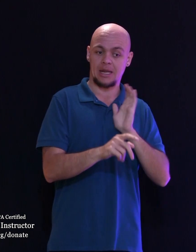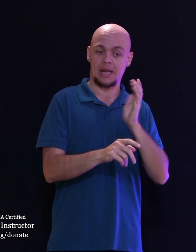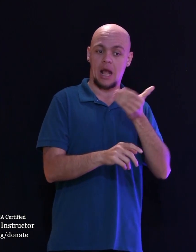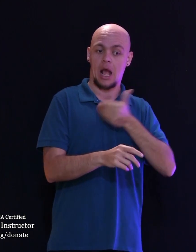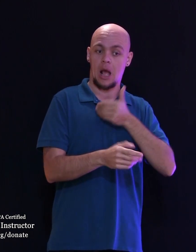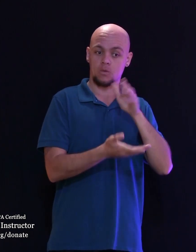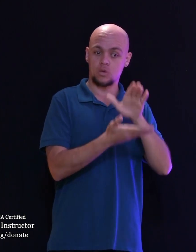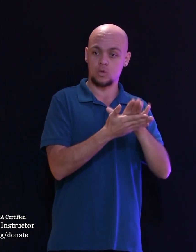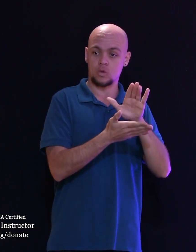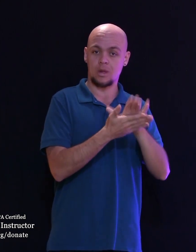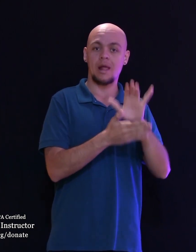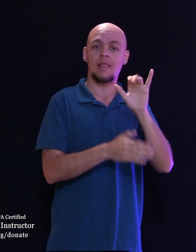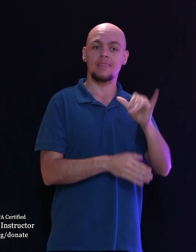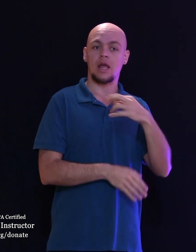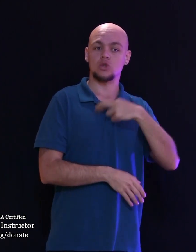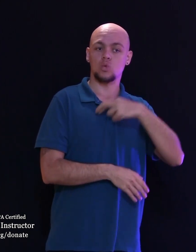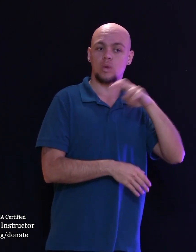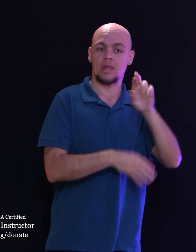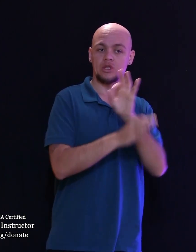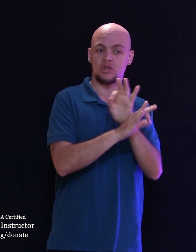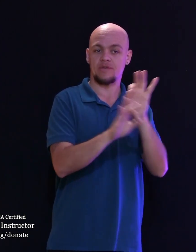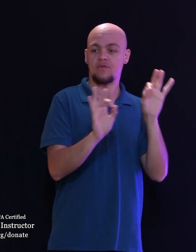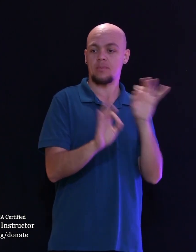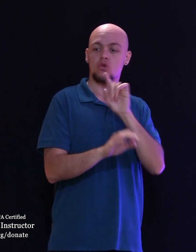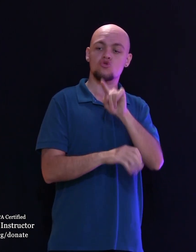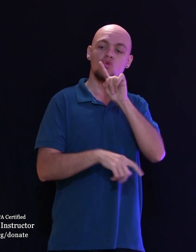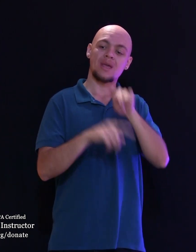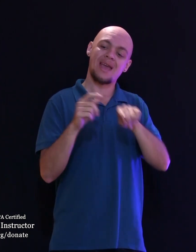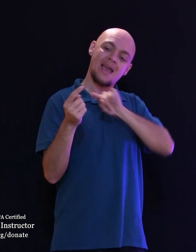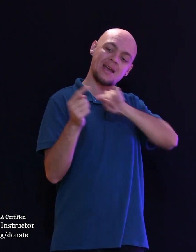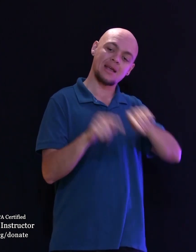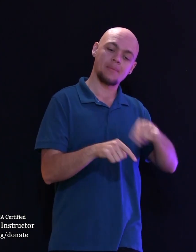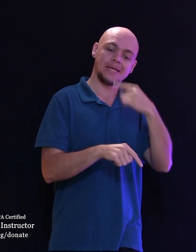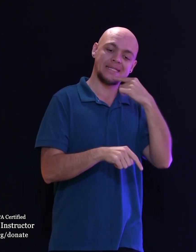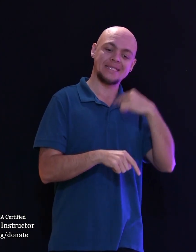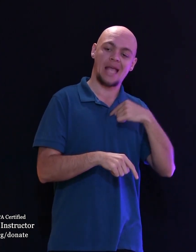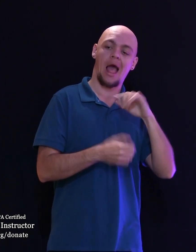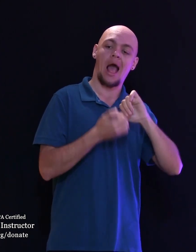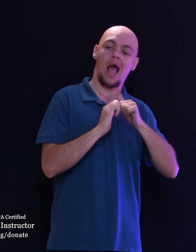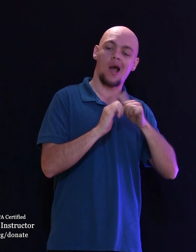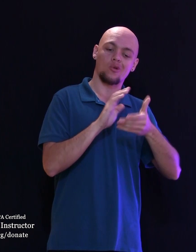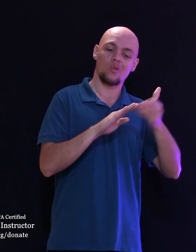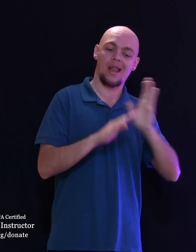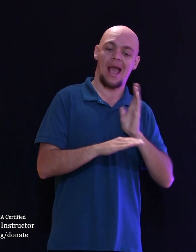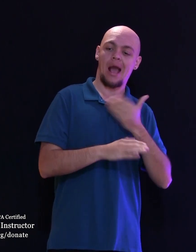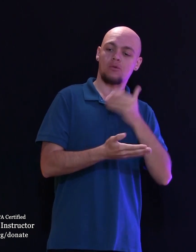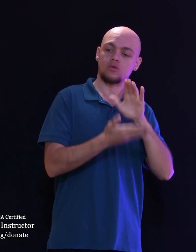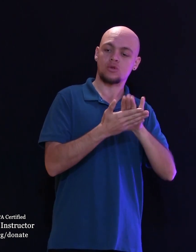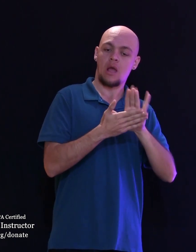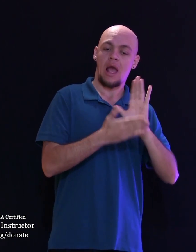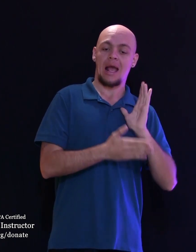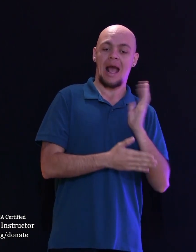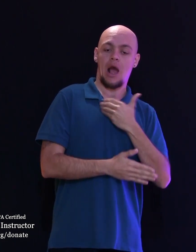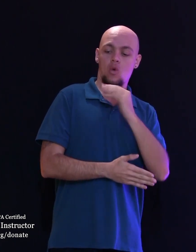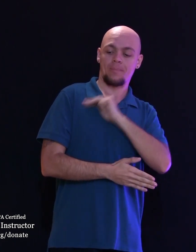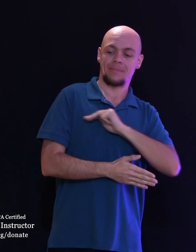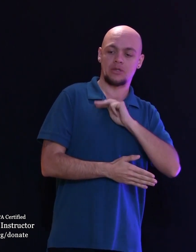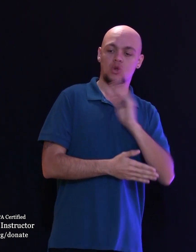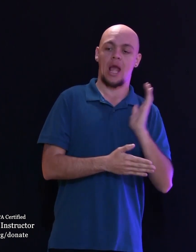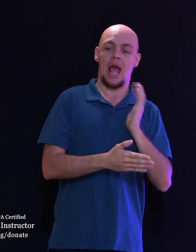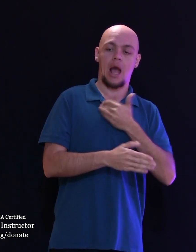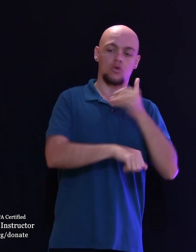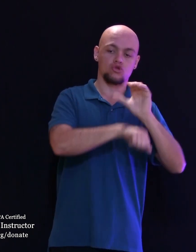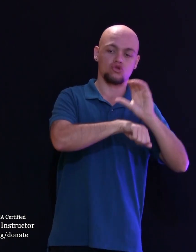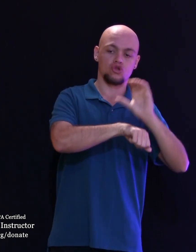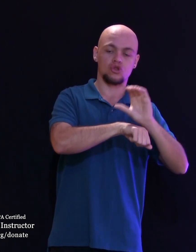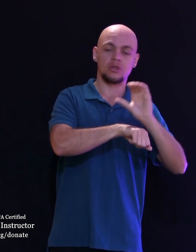just exercising our religious freedom. You can't come in and tell us how to run our schools. They're part of our ministry. They're part of our church.